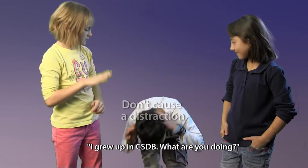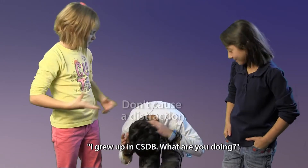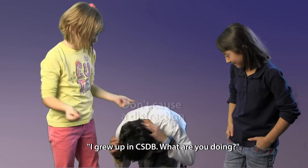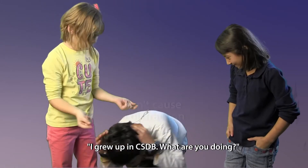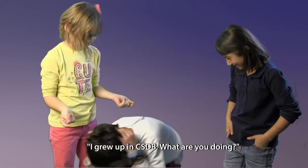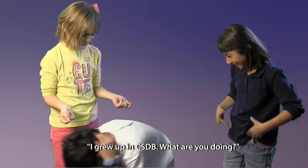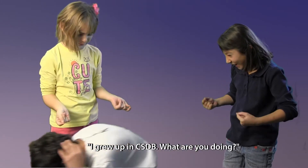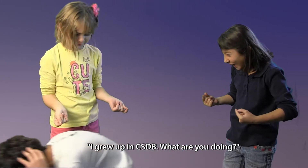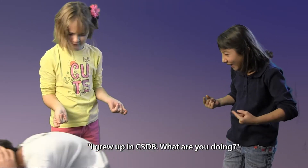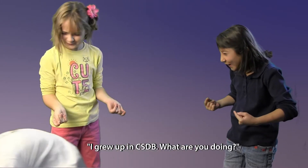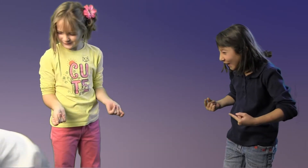What are you doing?